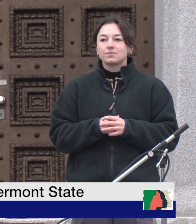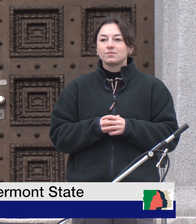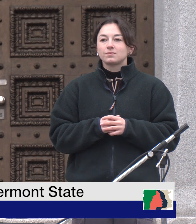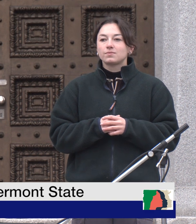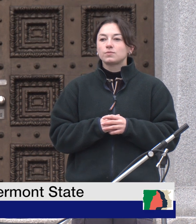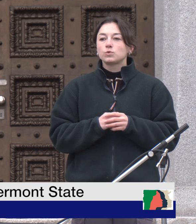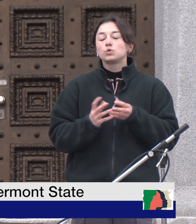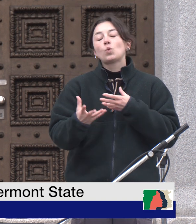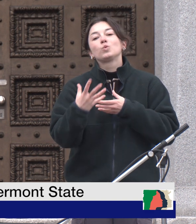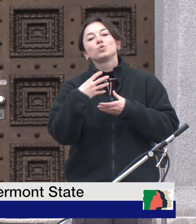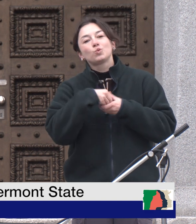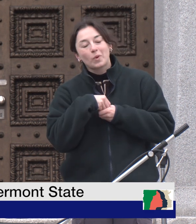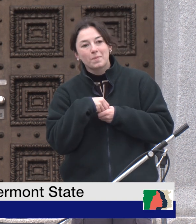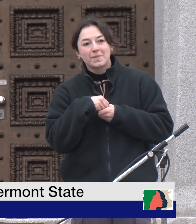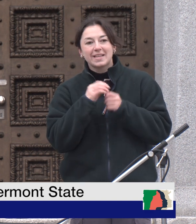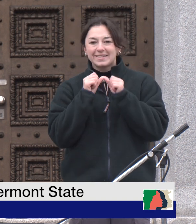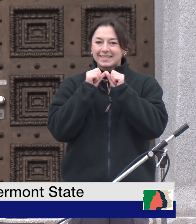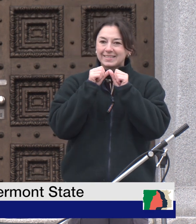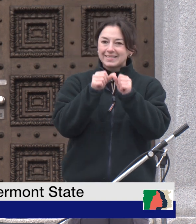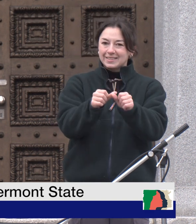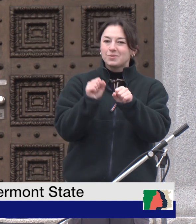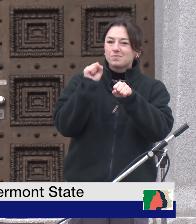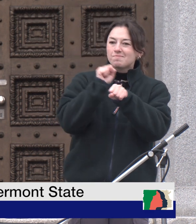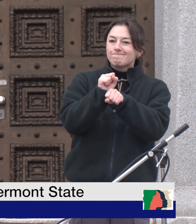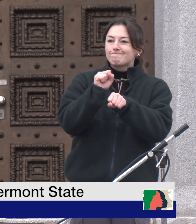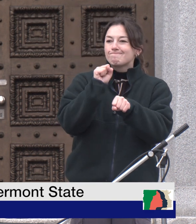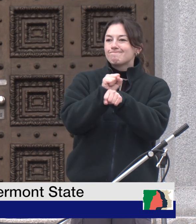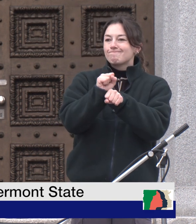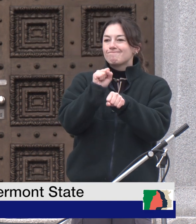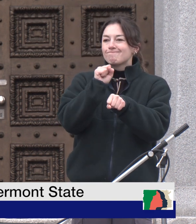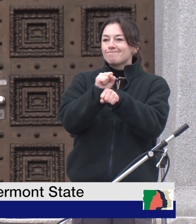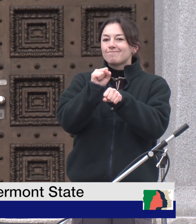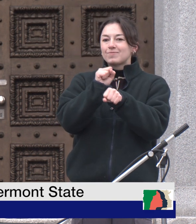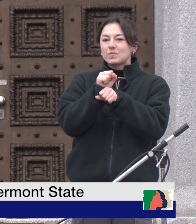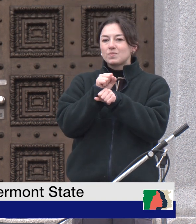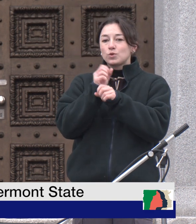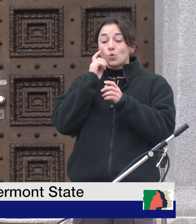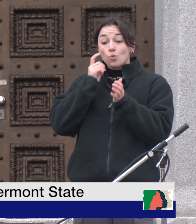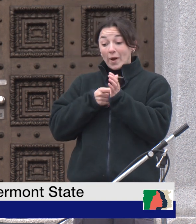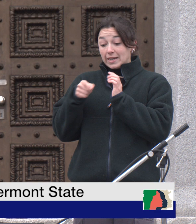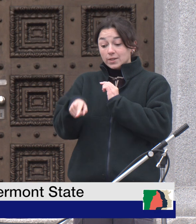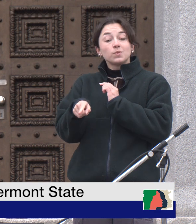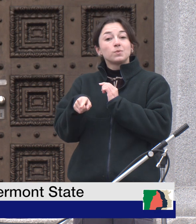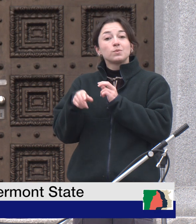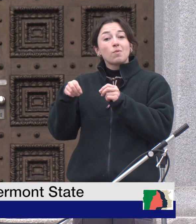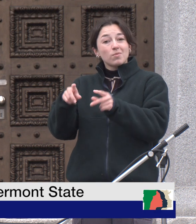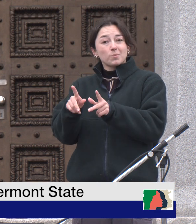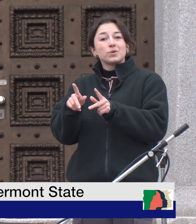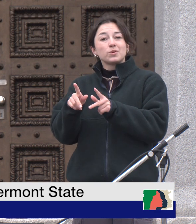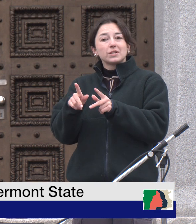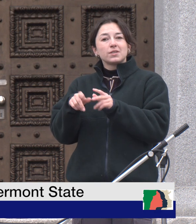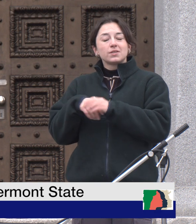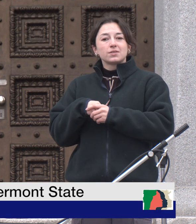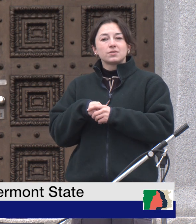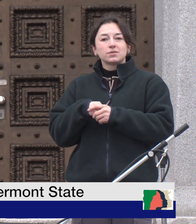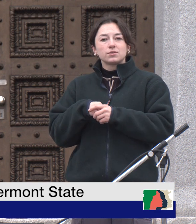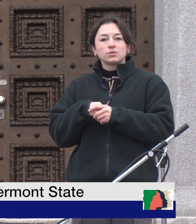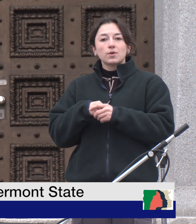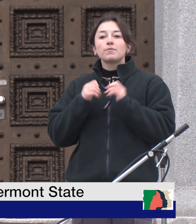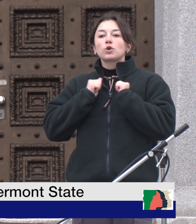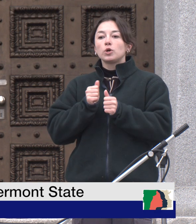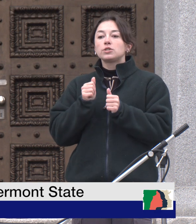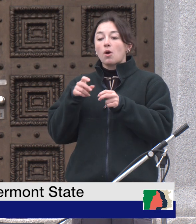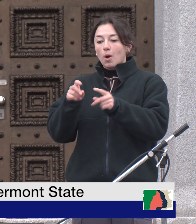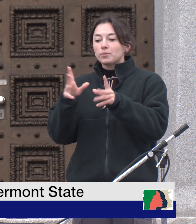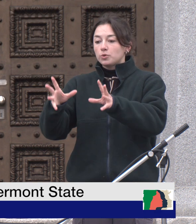So join me in a continuous effort to capitalize on the micro-opportunities that come my way, to have the courage to